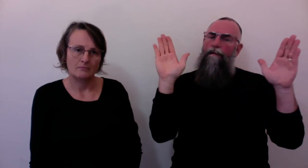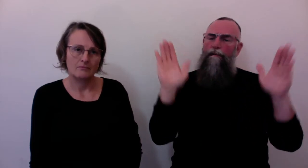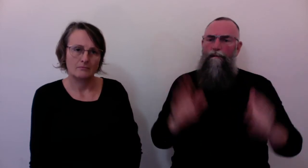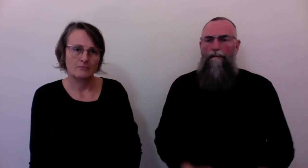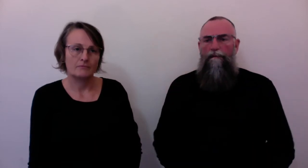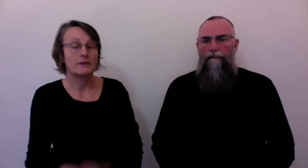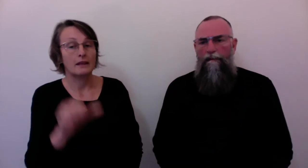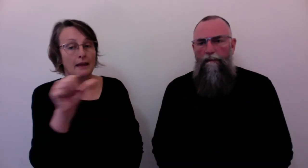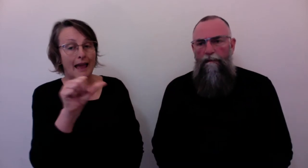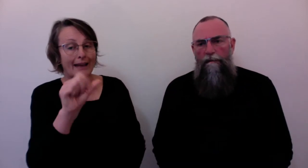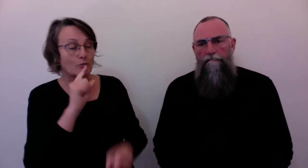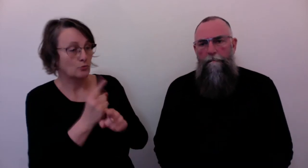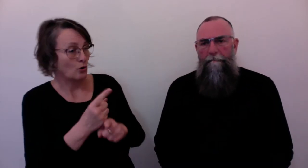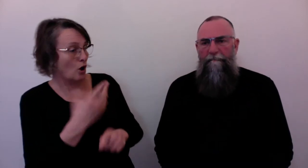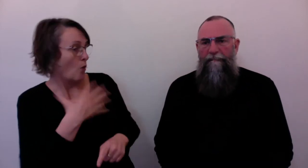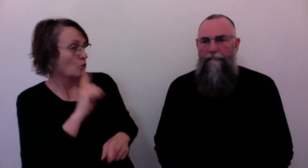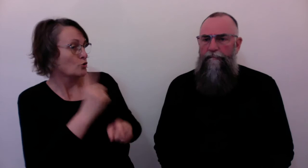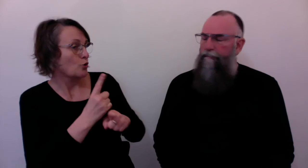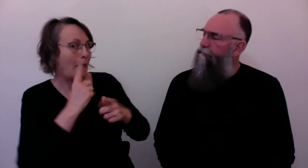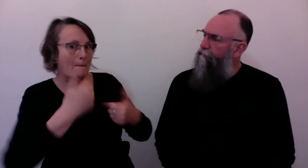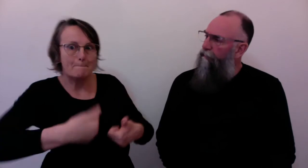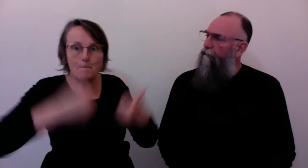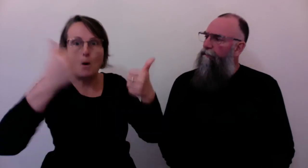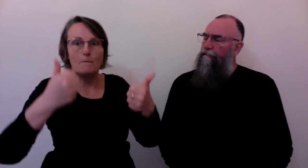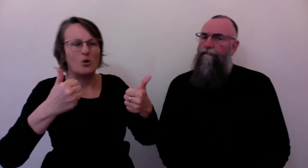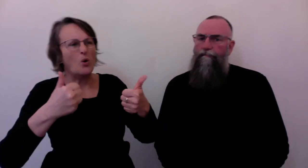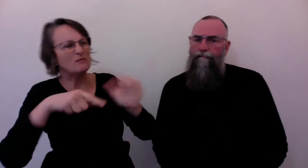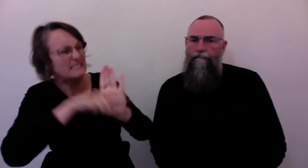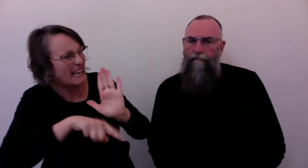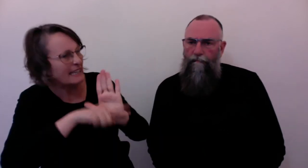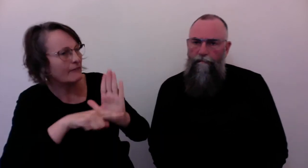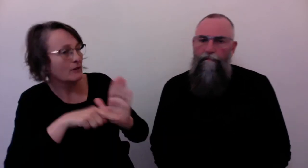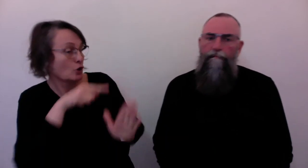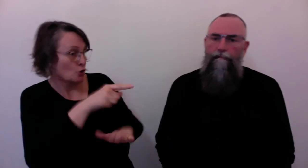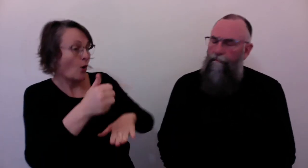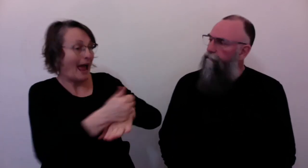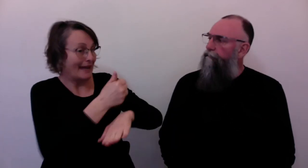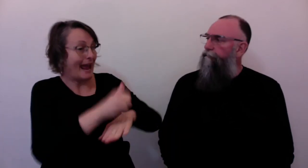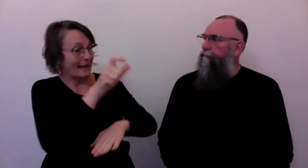What are some of the triumphs and tribulations of being an actor who is deaf with a cochlear